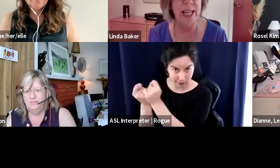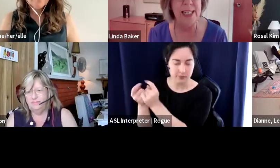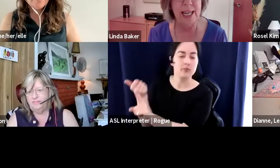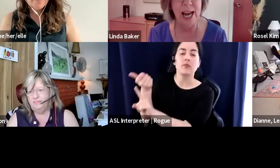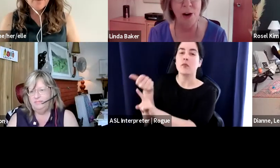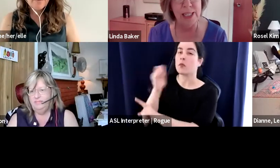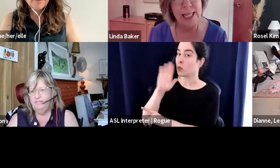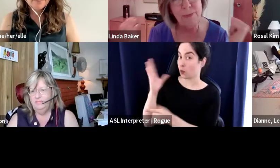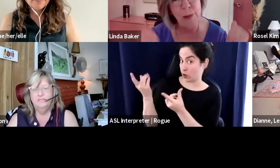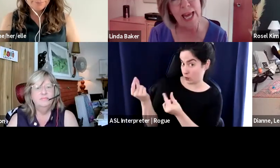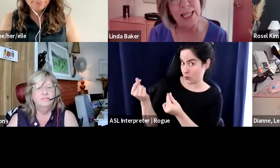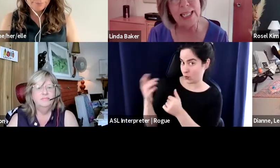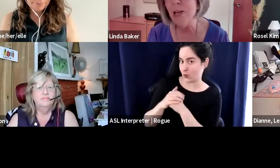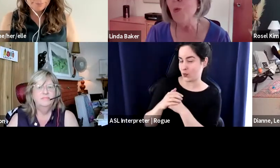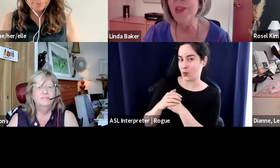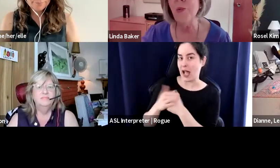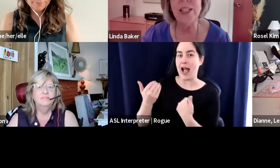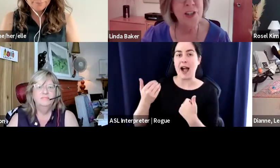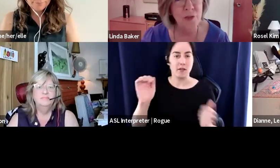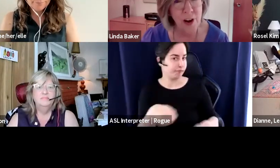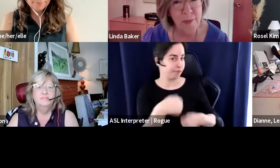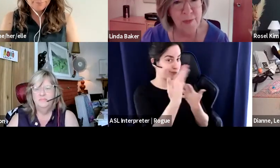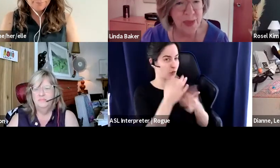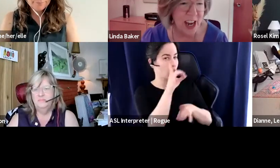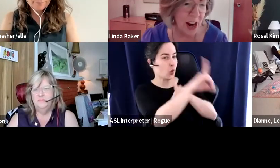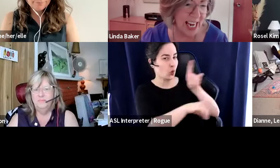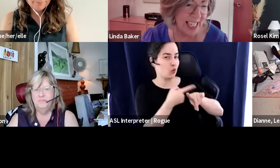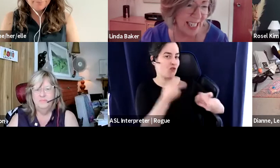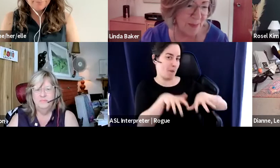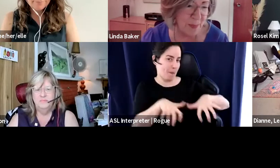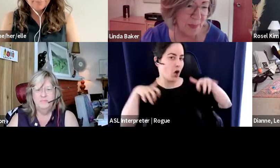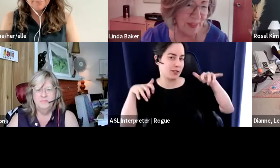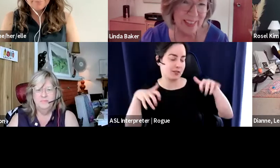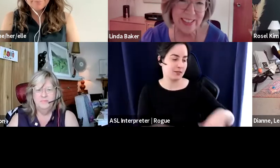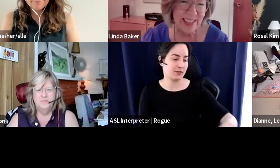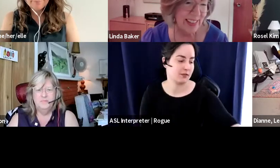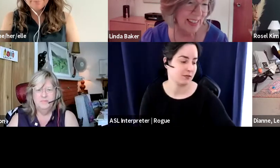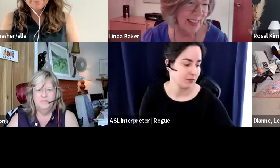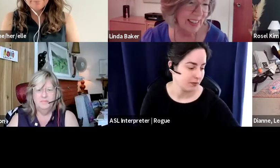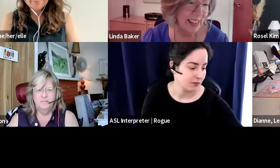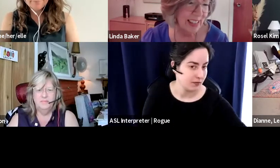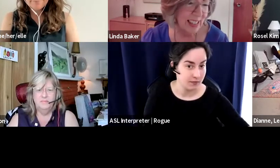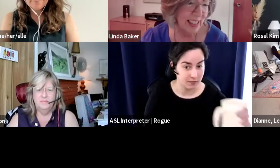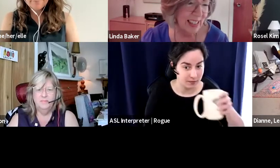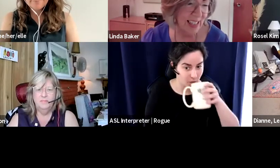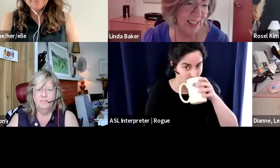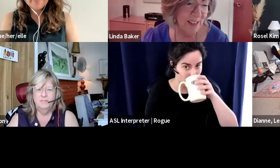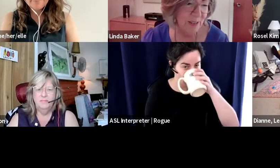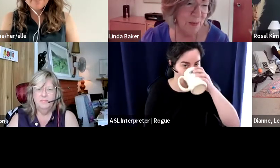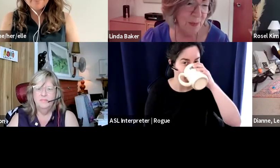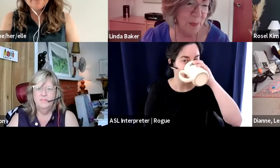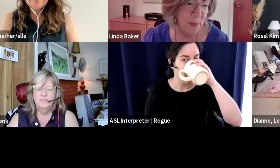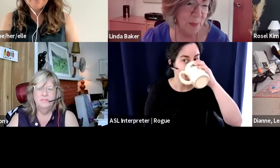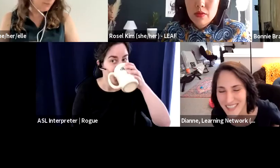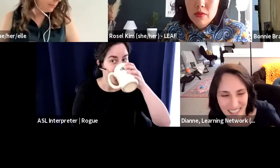to present our esteemed panelists with questions from the audience. Great, thank you, Linda, and thank you